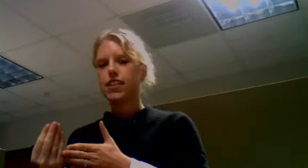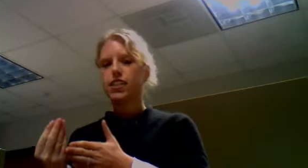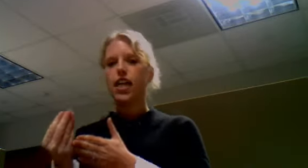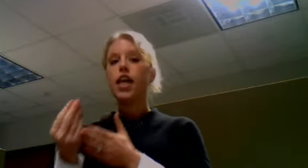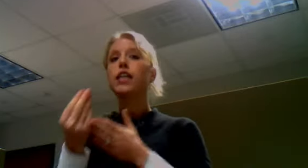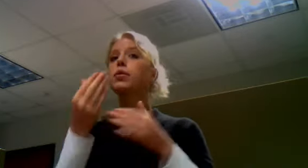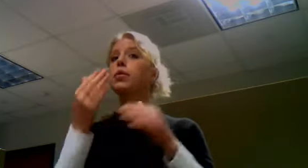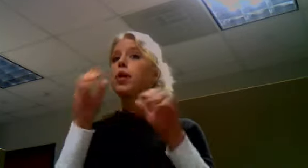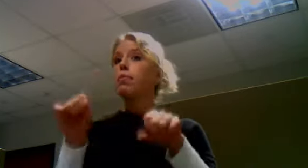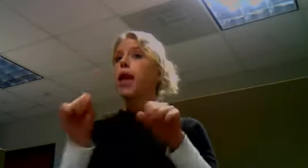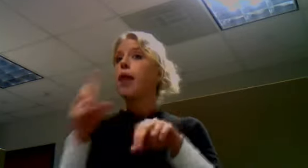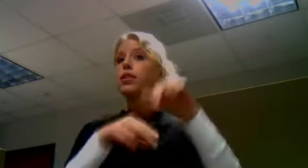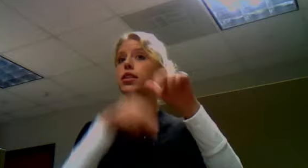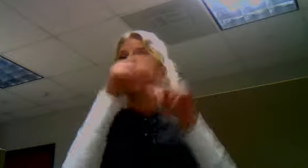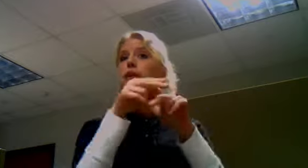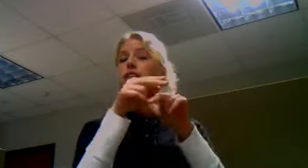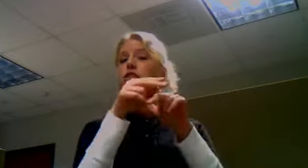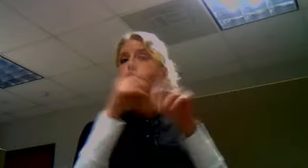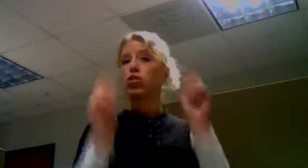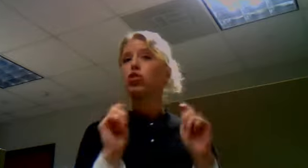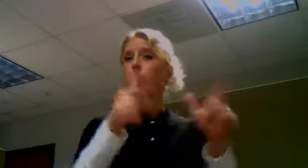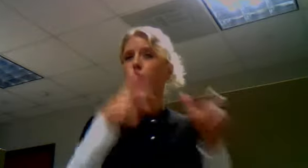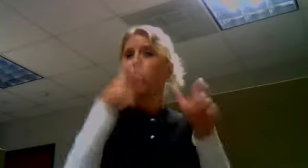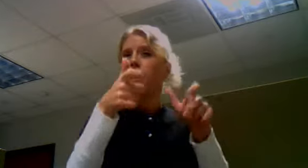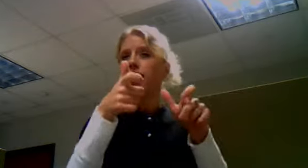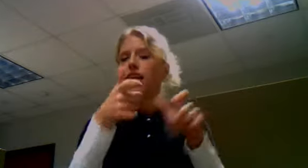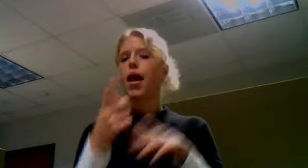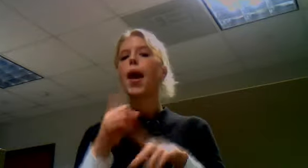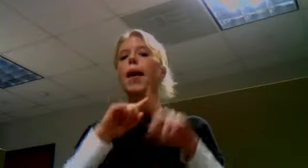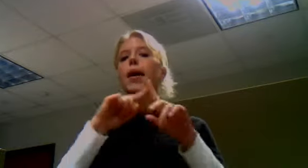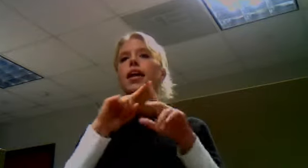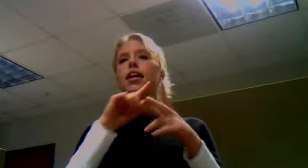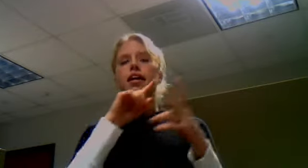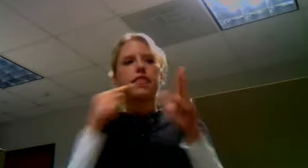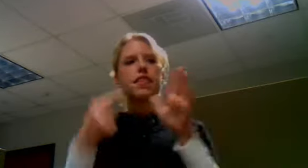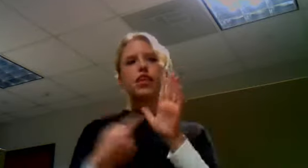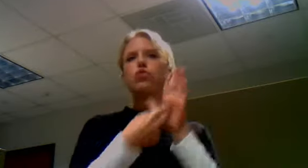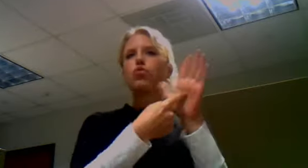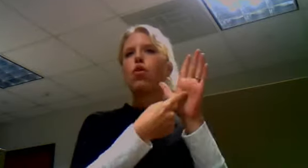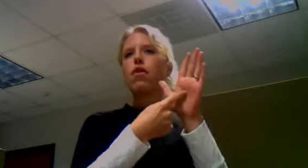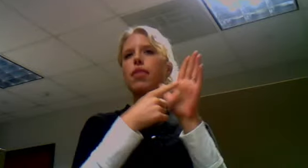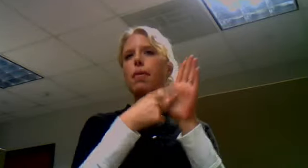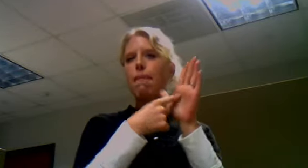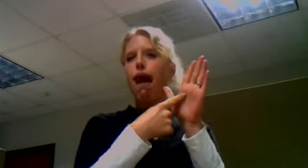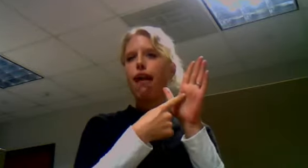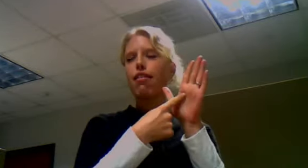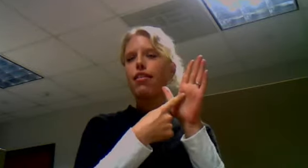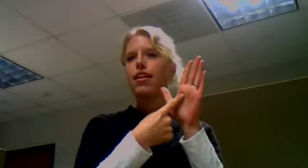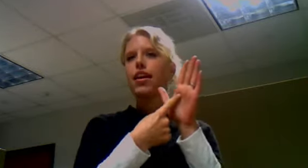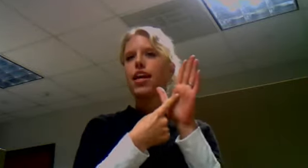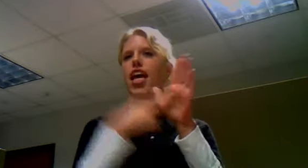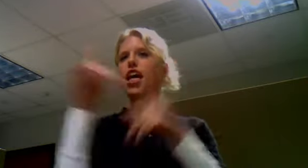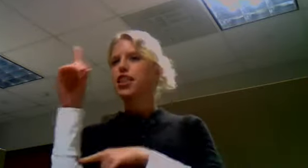infrastructures very quickly. The implication of that model is that democracy is a hindrance for economic